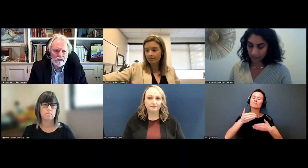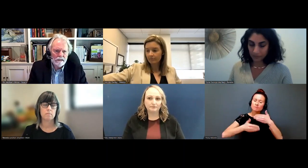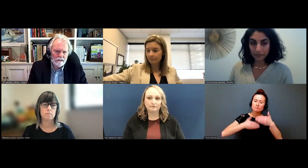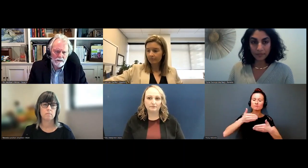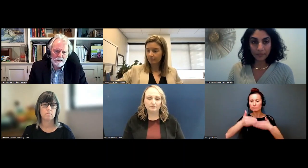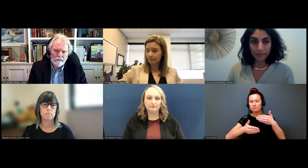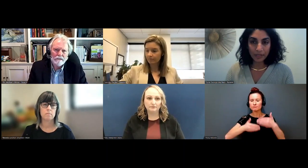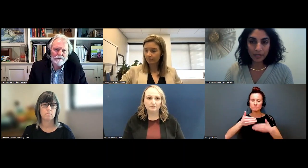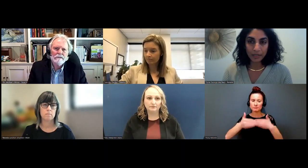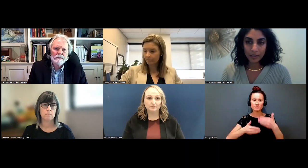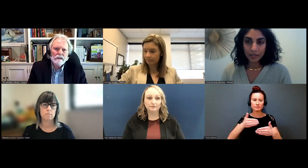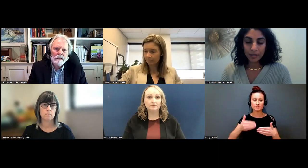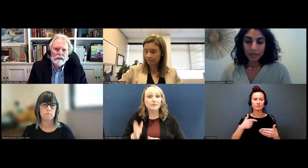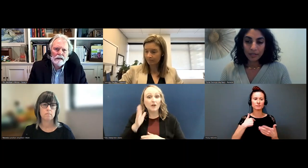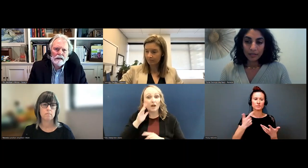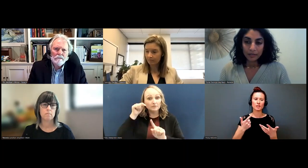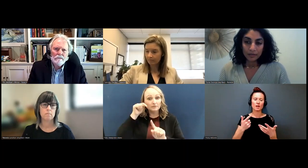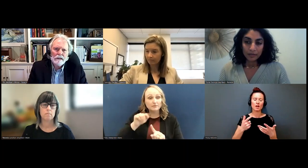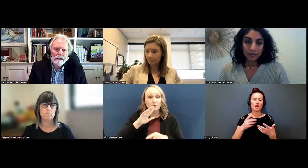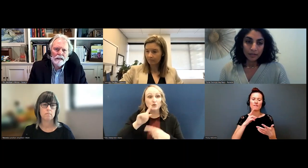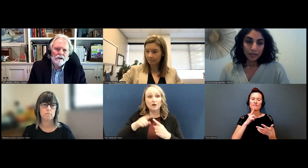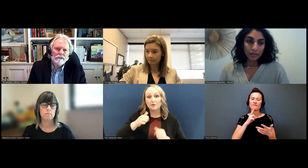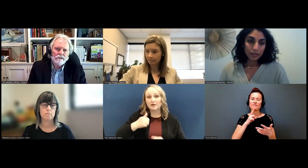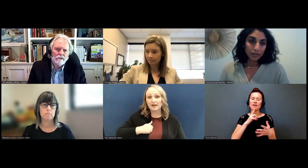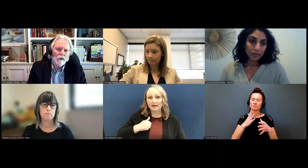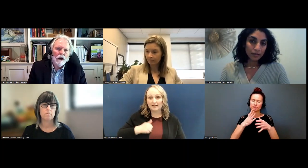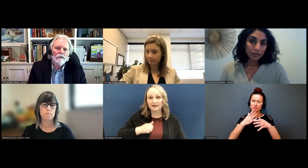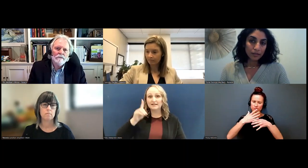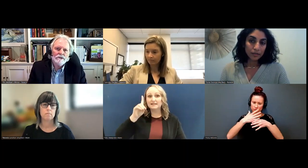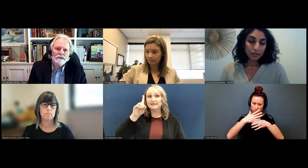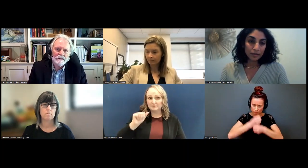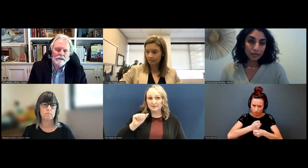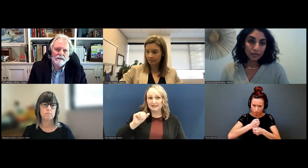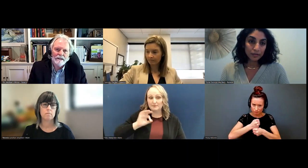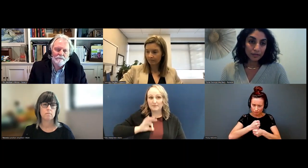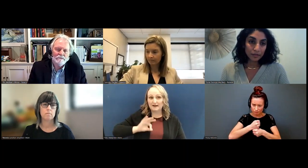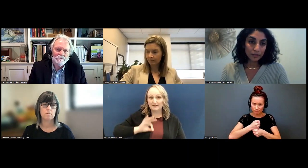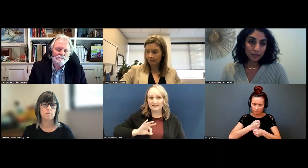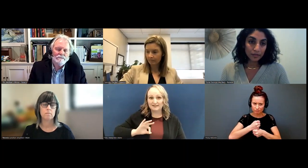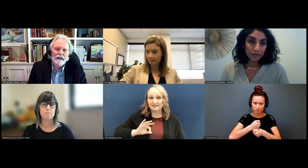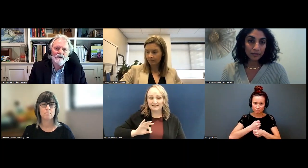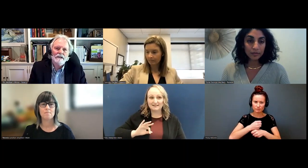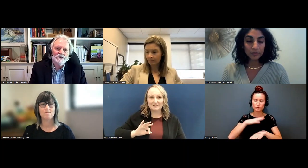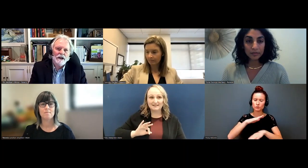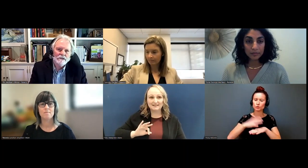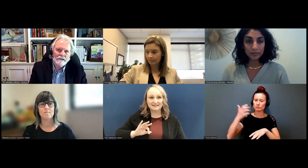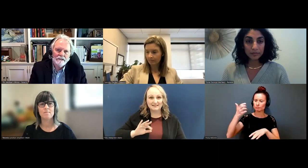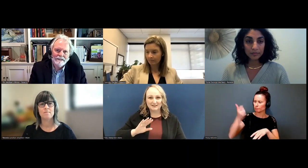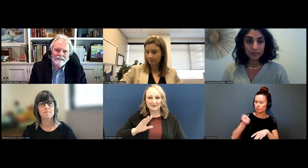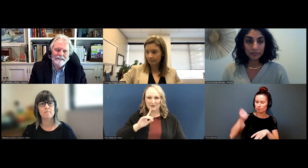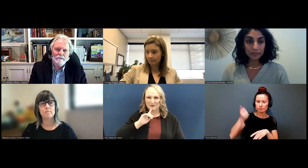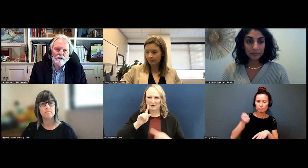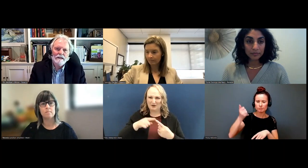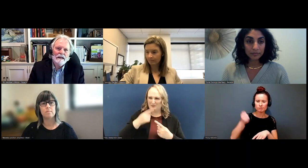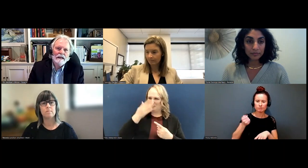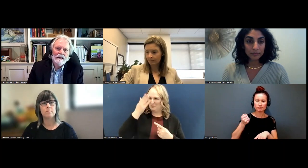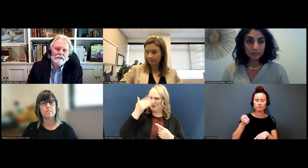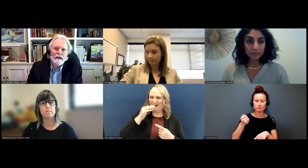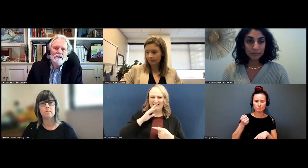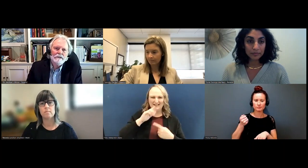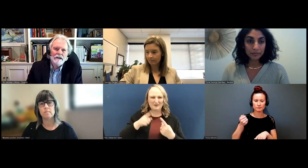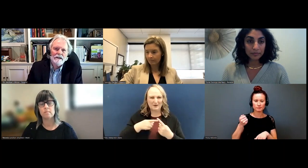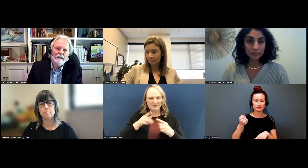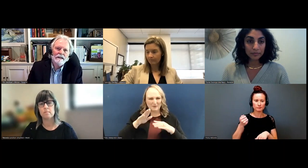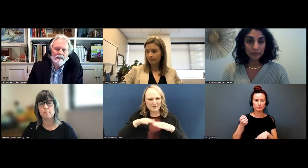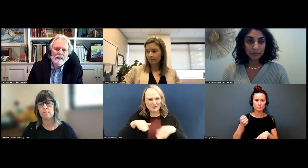the Canada Disability Benefit. Now, why would I mention it on a panel on childhood disability? It's